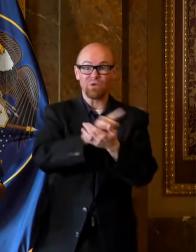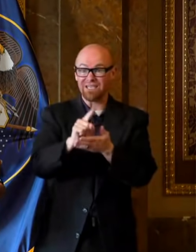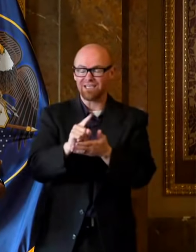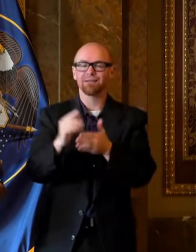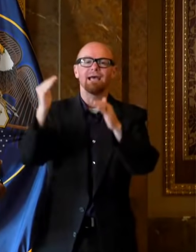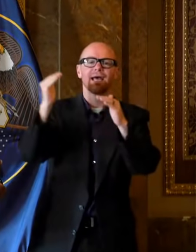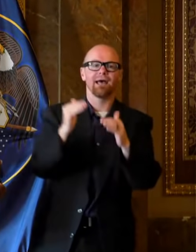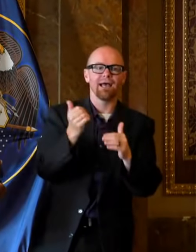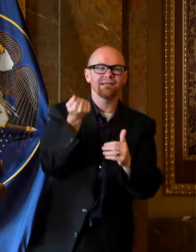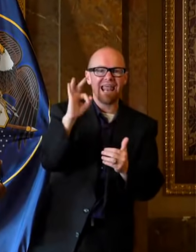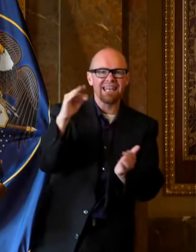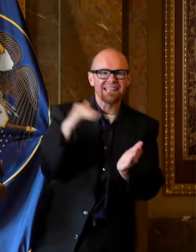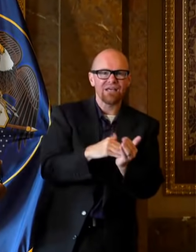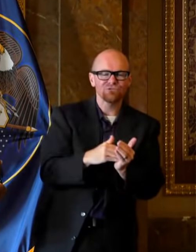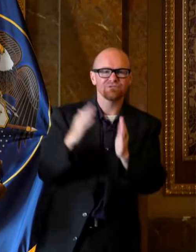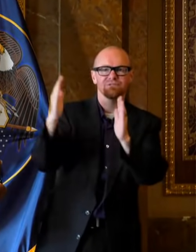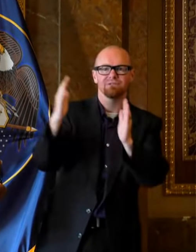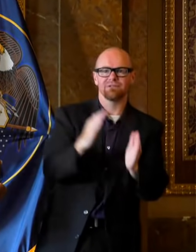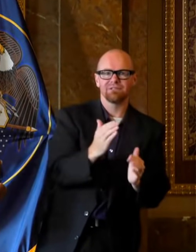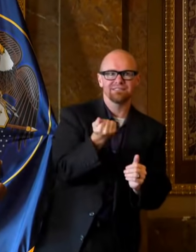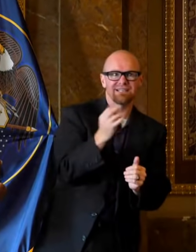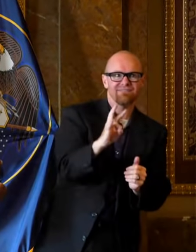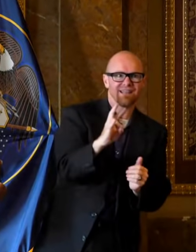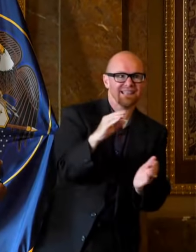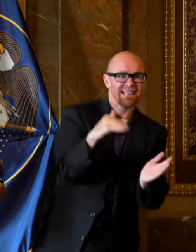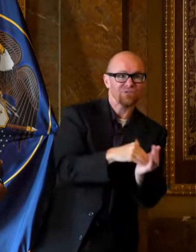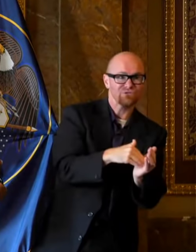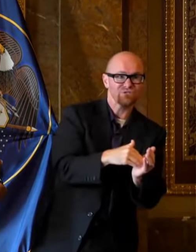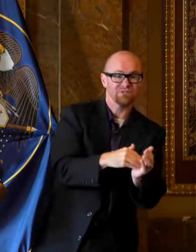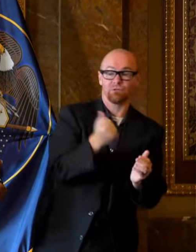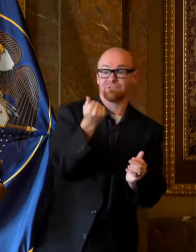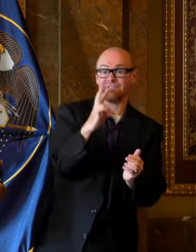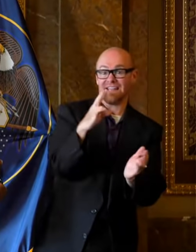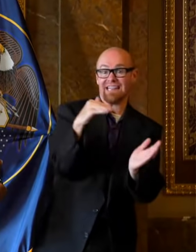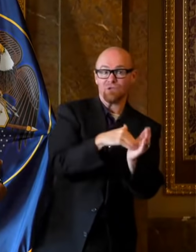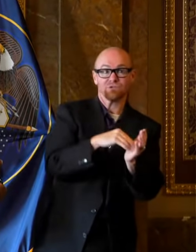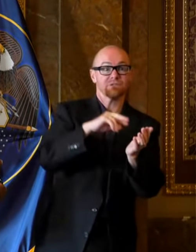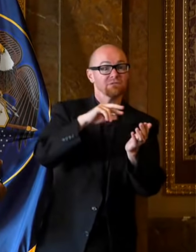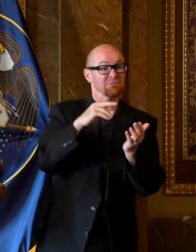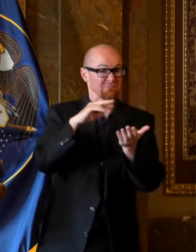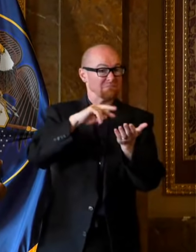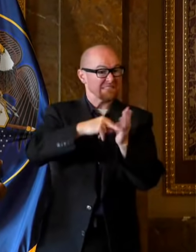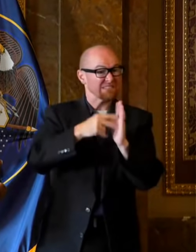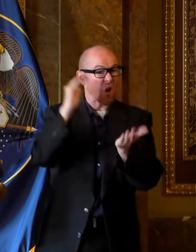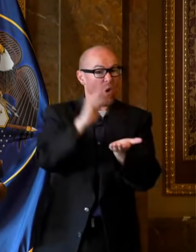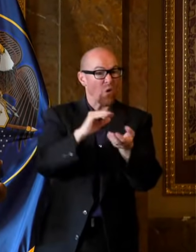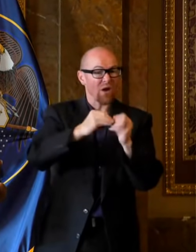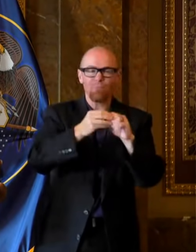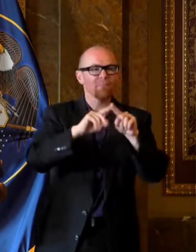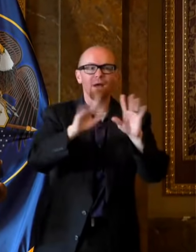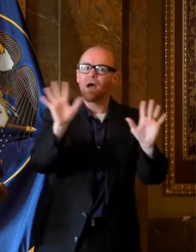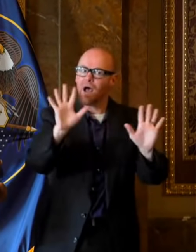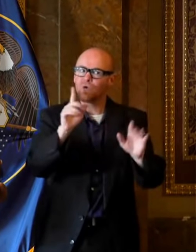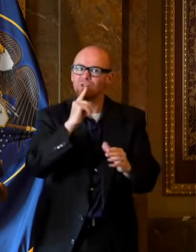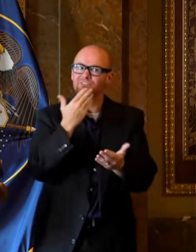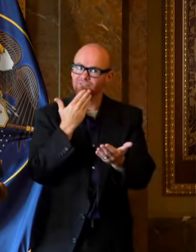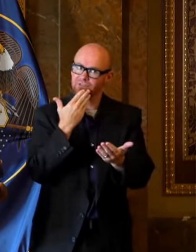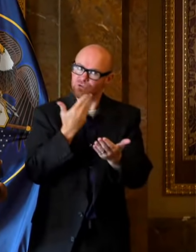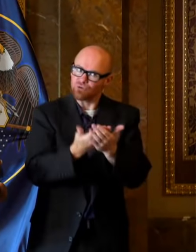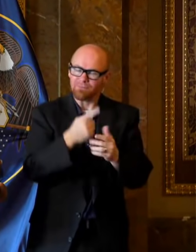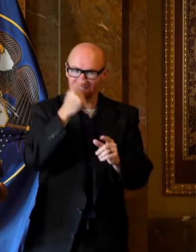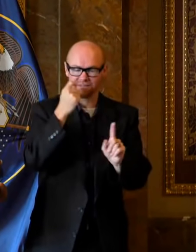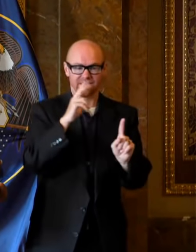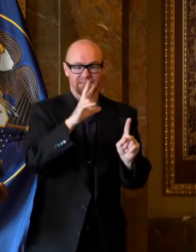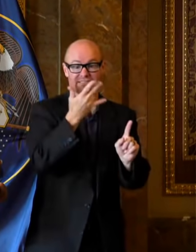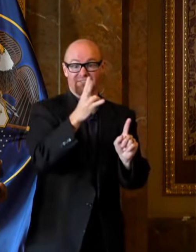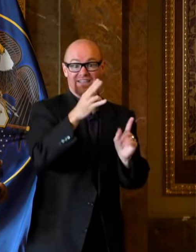17,000 a week, those are people changing their minds. And that's a big deal. To have 30,000 people a